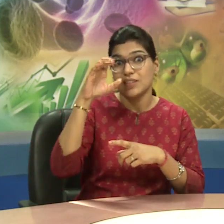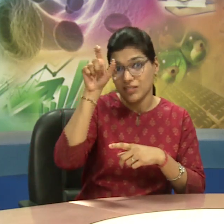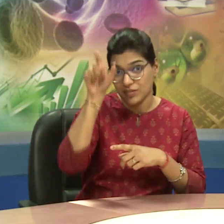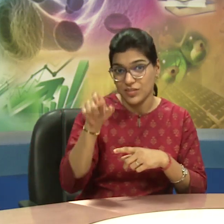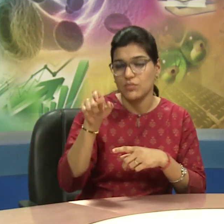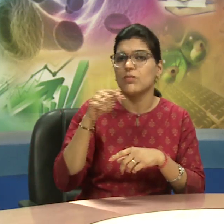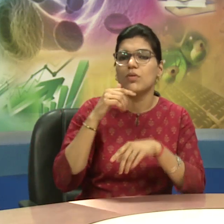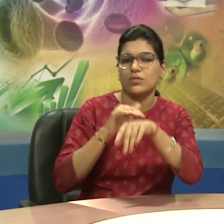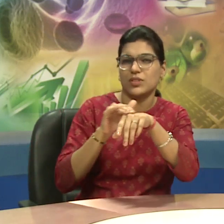Second,